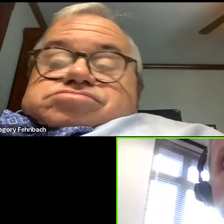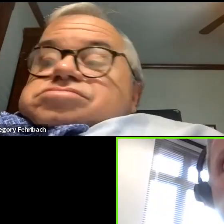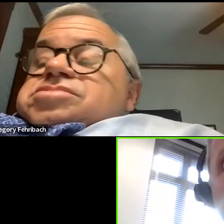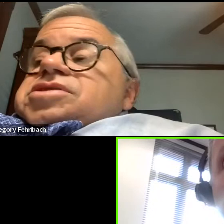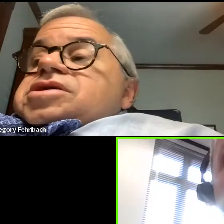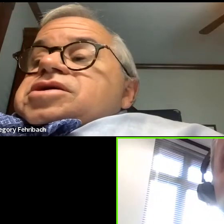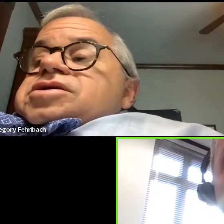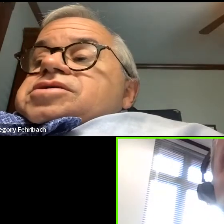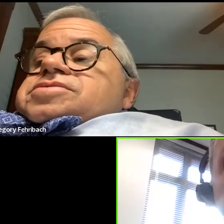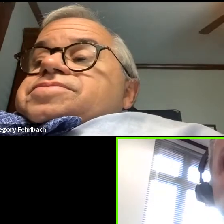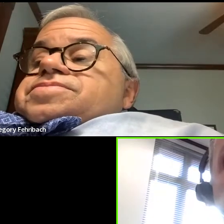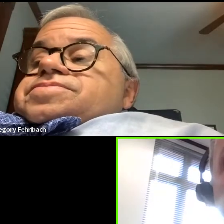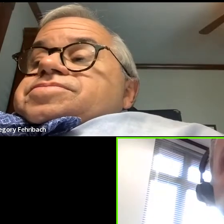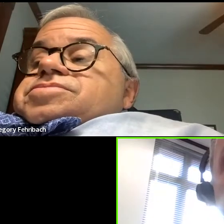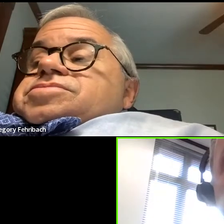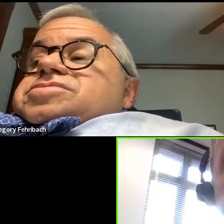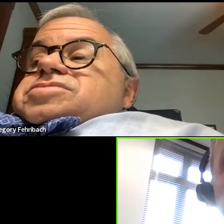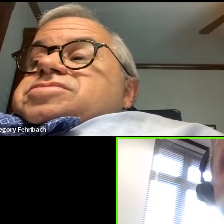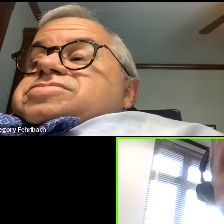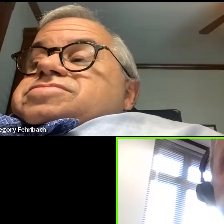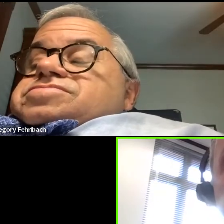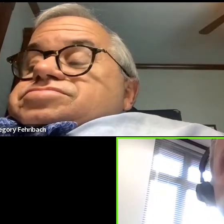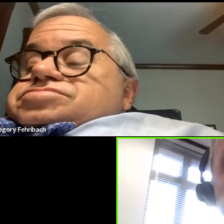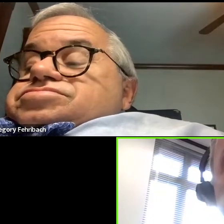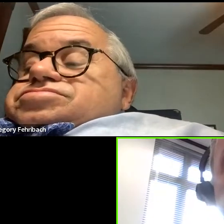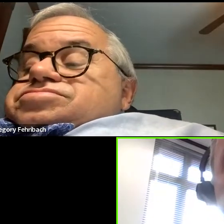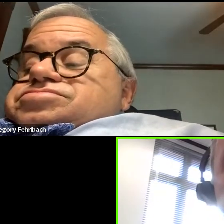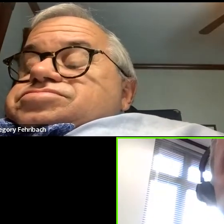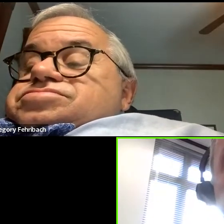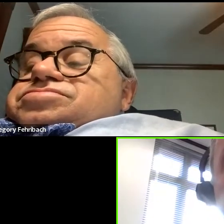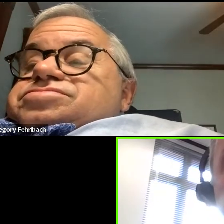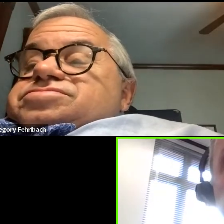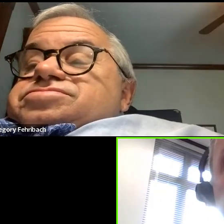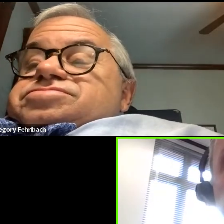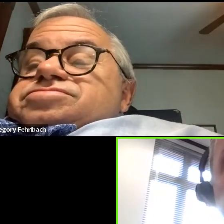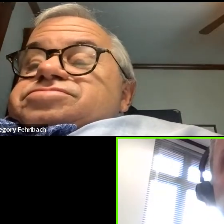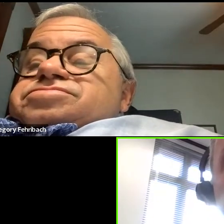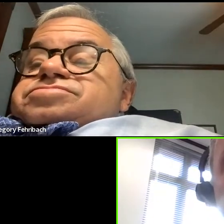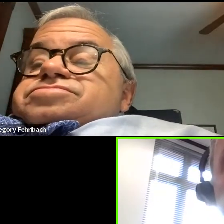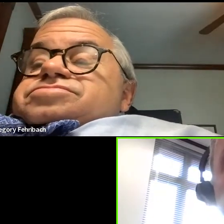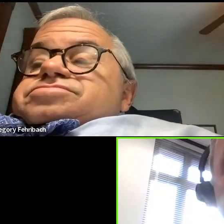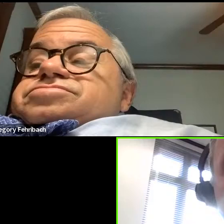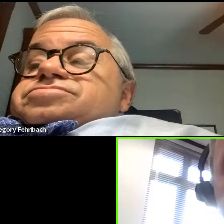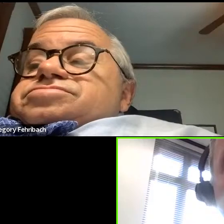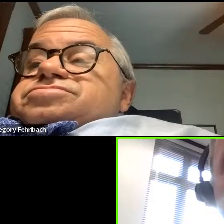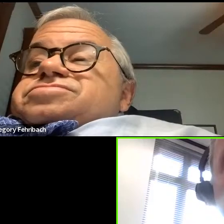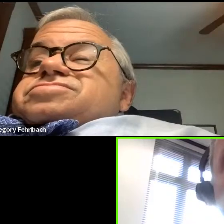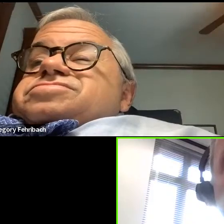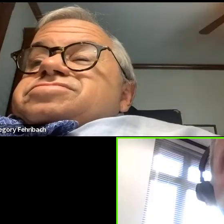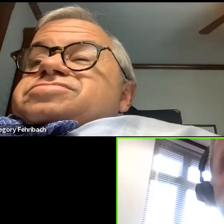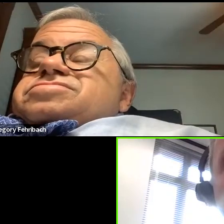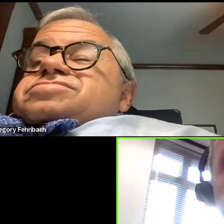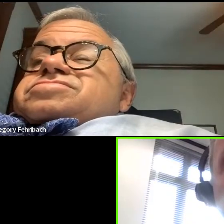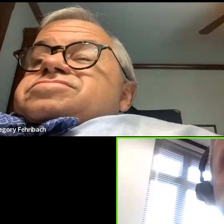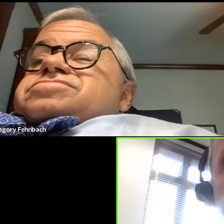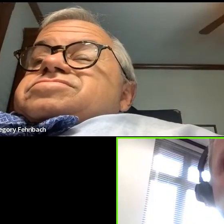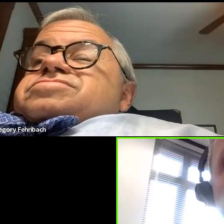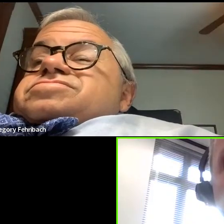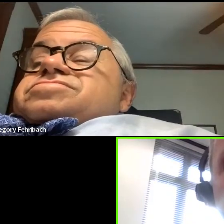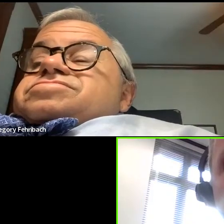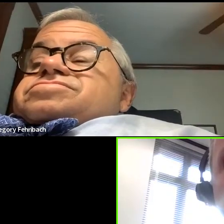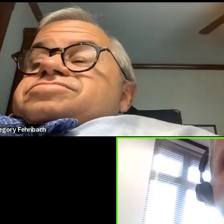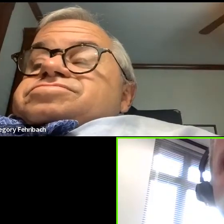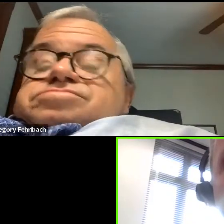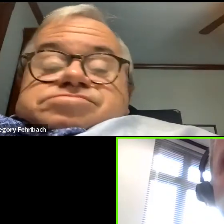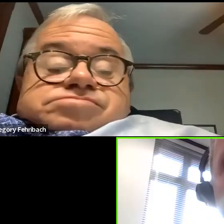concerning PROAG and the special committee that was established to support the development of the regulation.